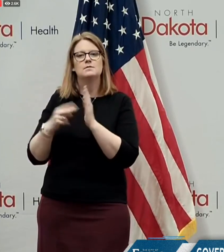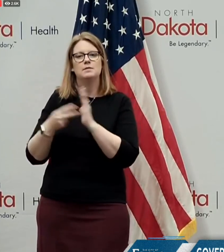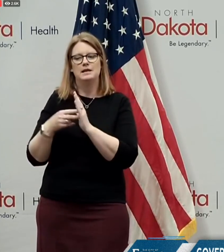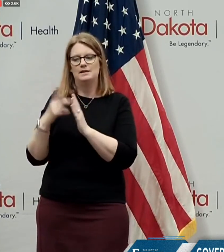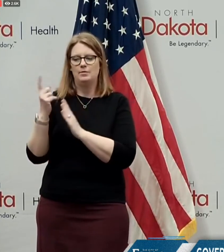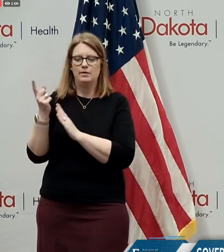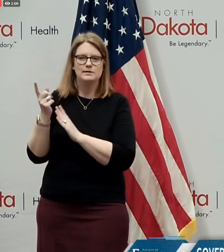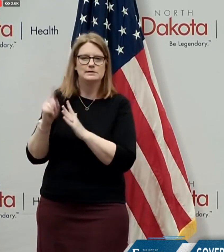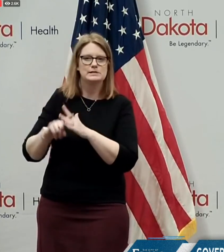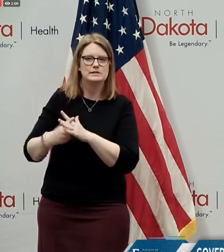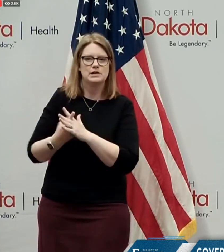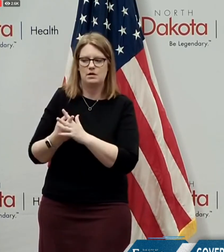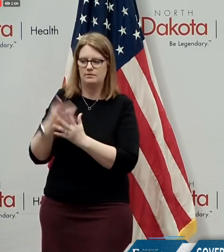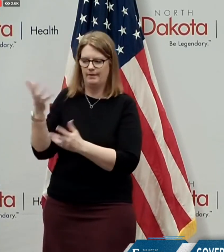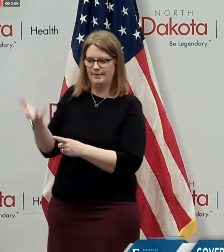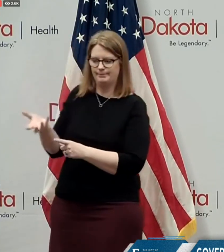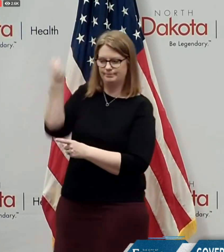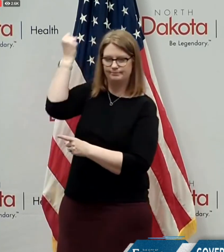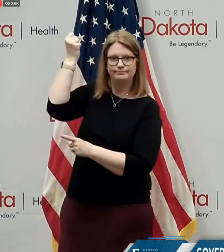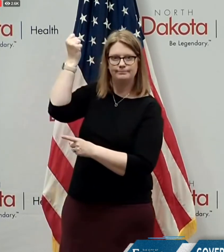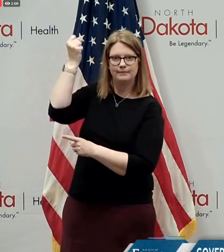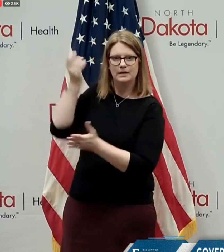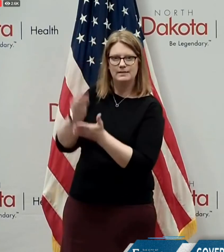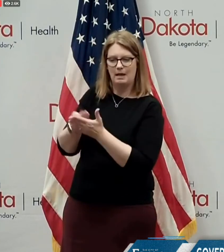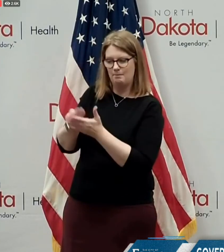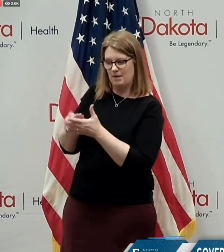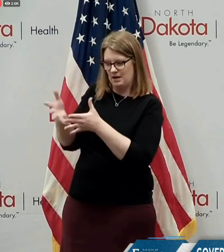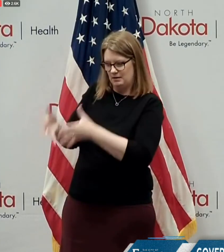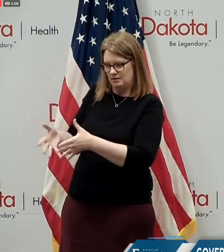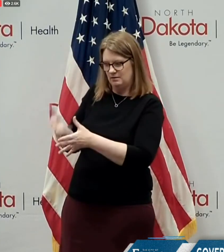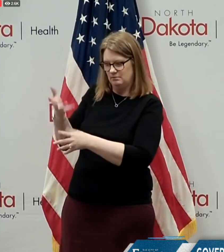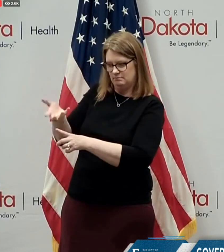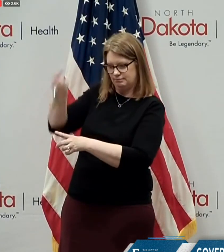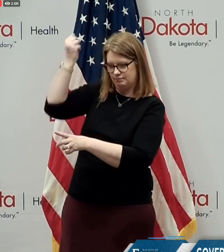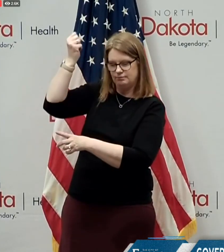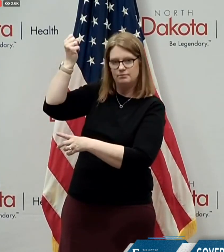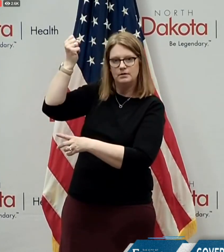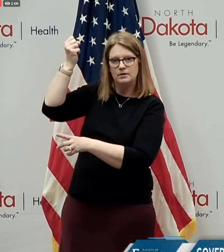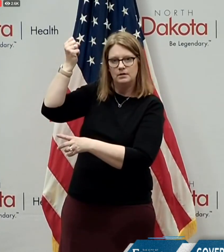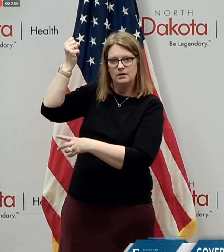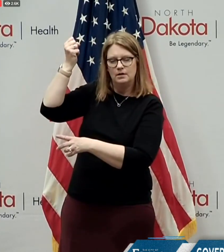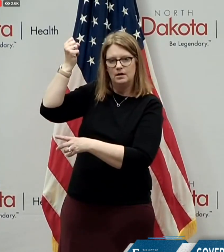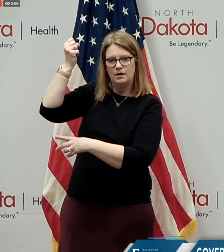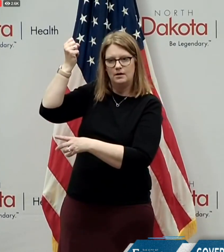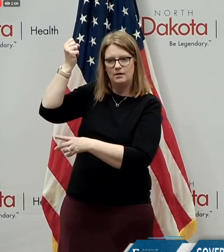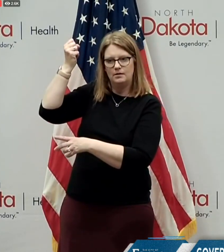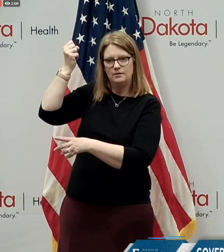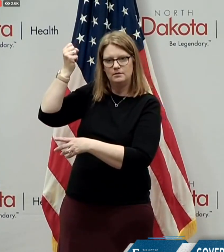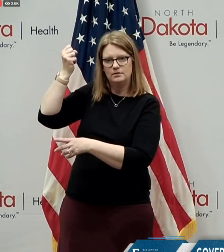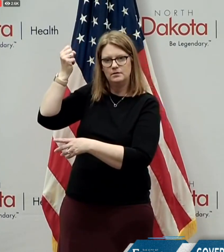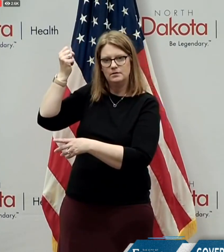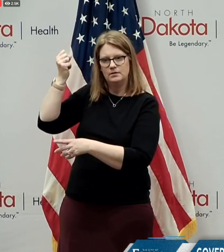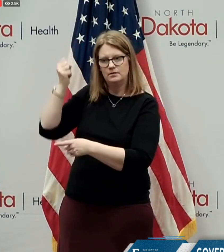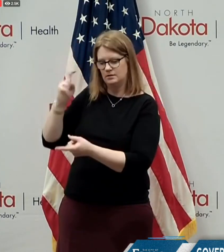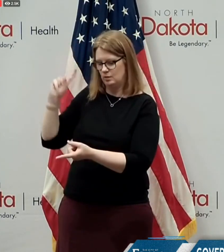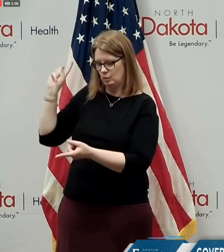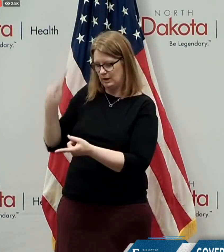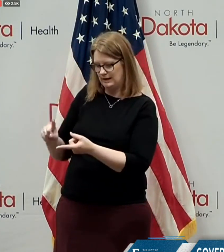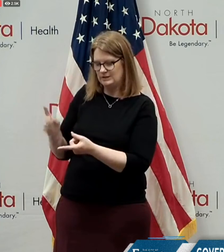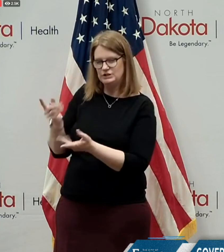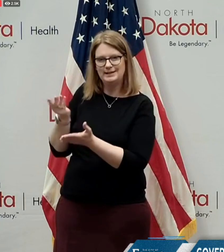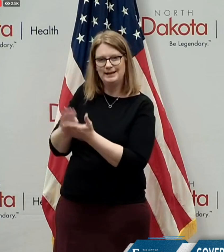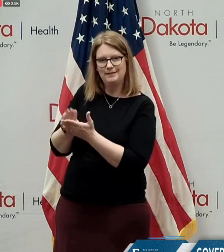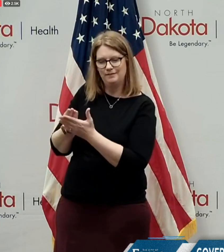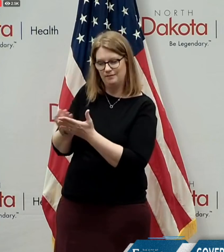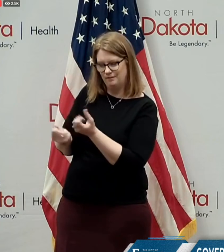if you will, through state legislation. If that clawback occurred, that would have been a reduction in funding,